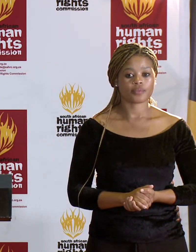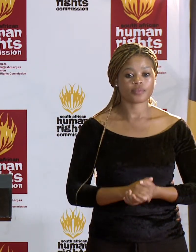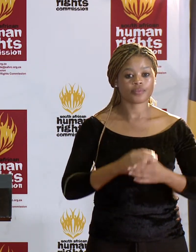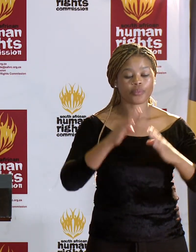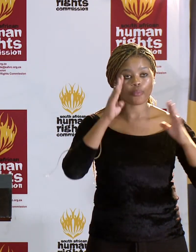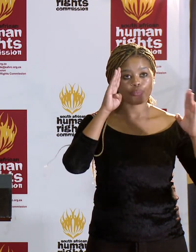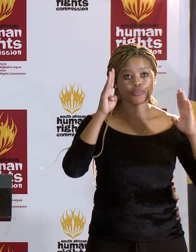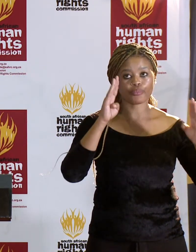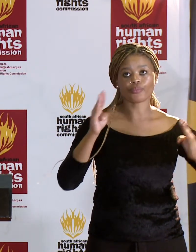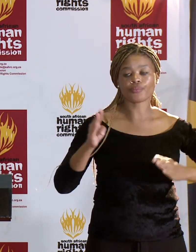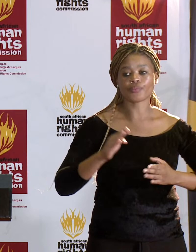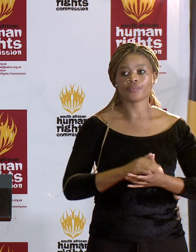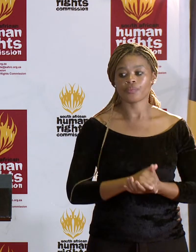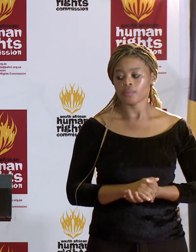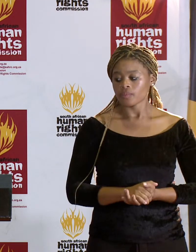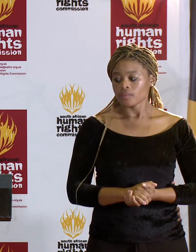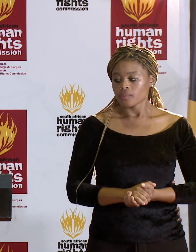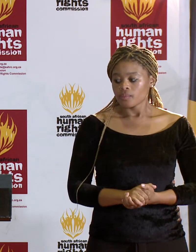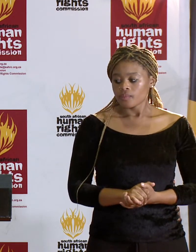Molweni,